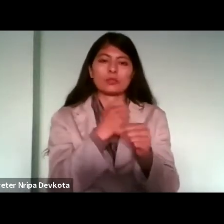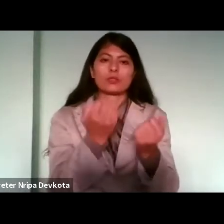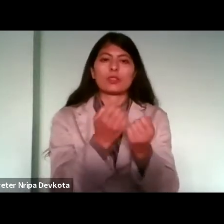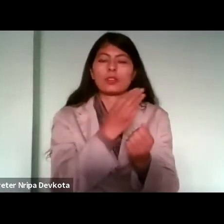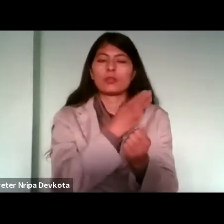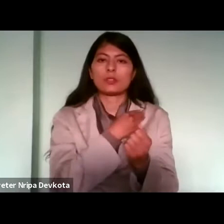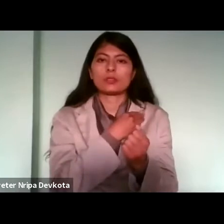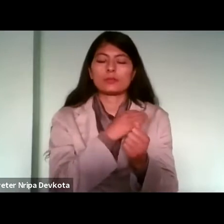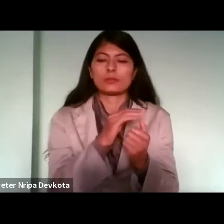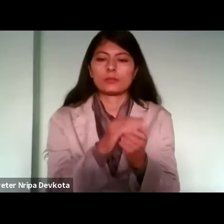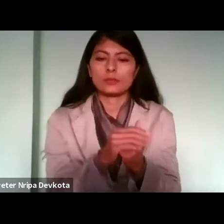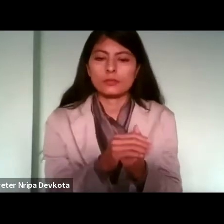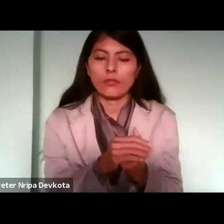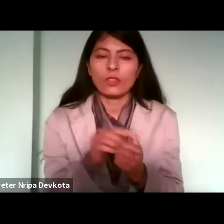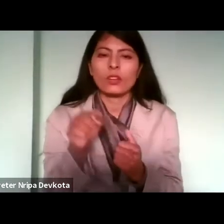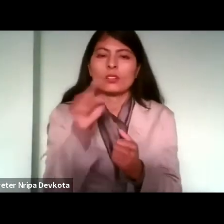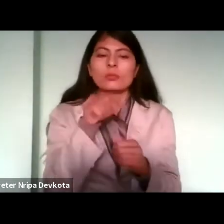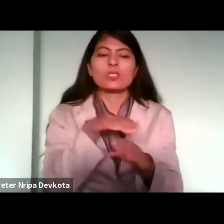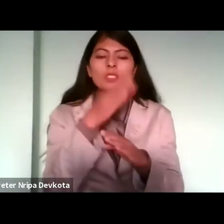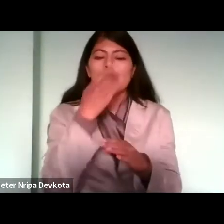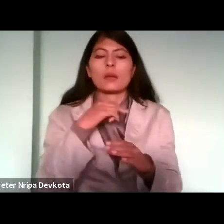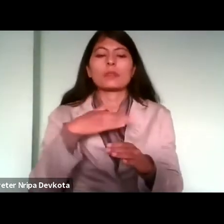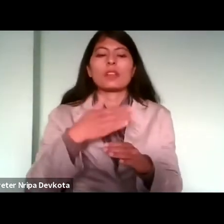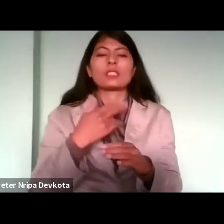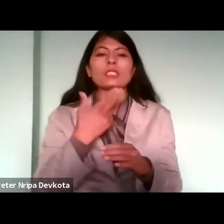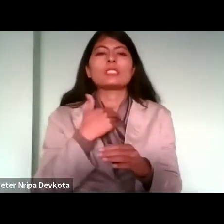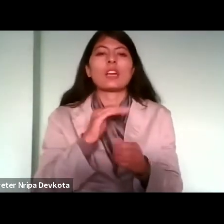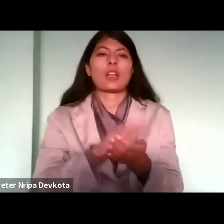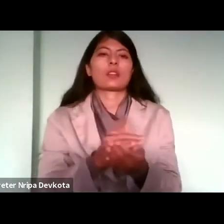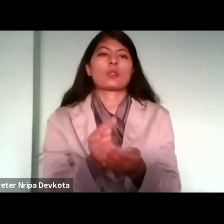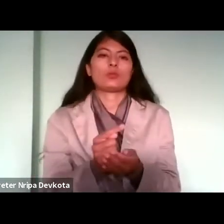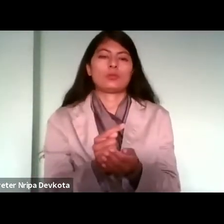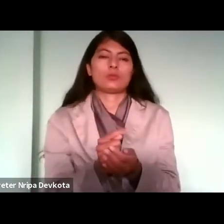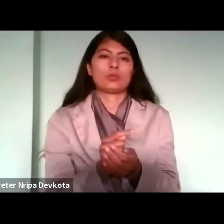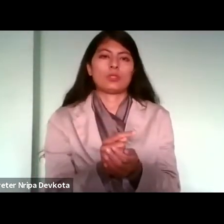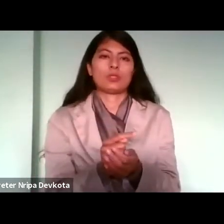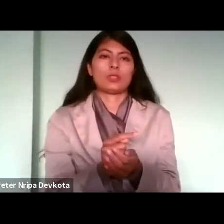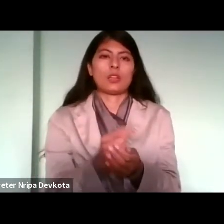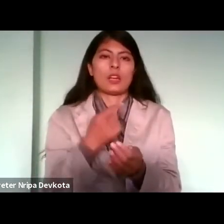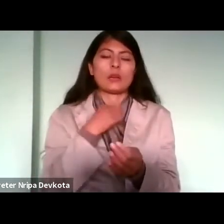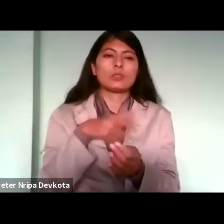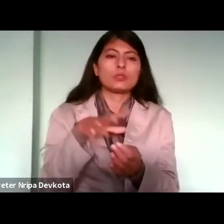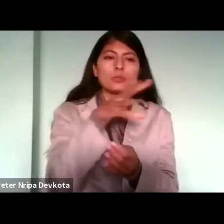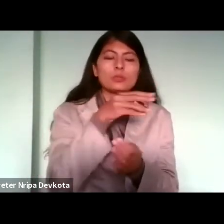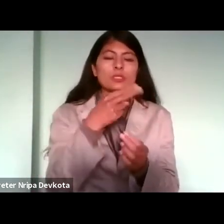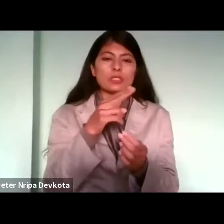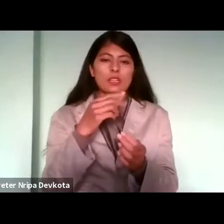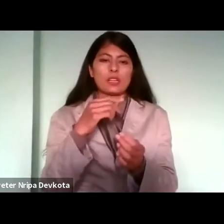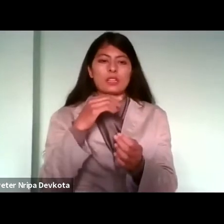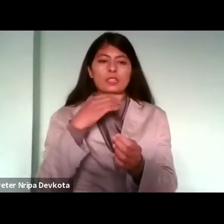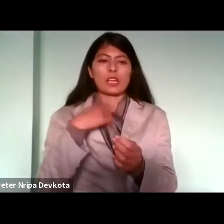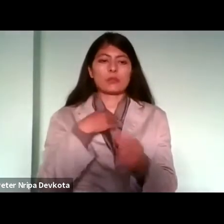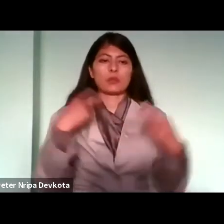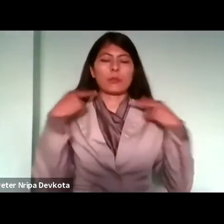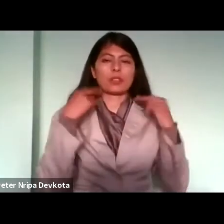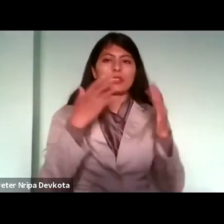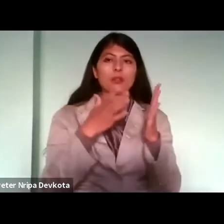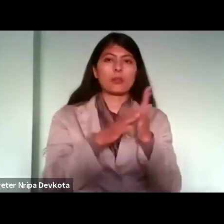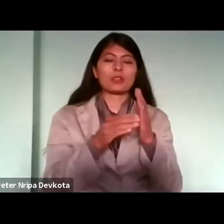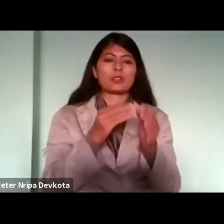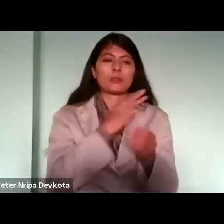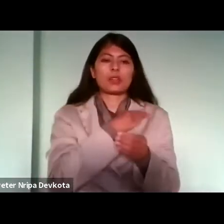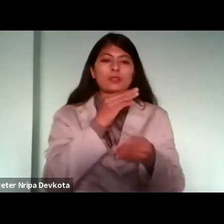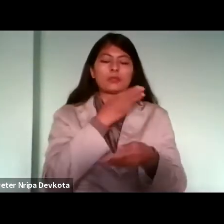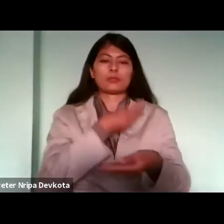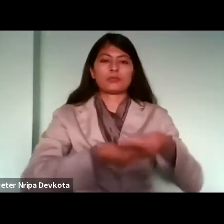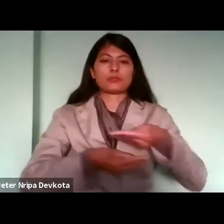is GATW interested in us? Is it because you think we're all trafficked women? I was barely a